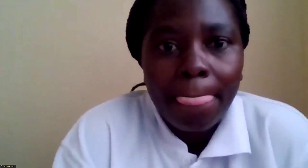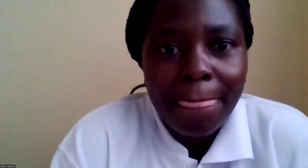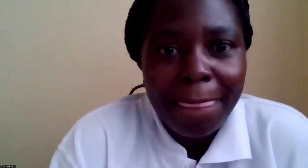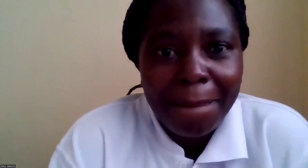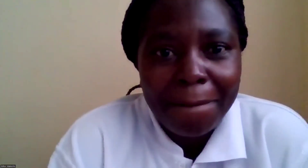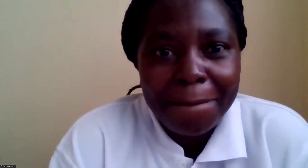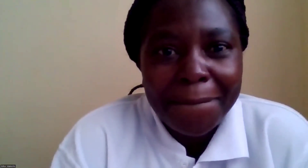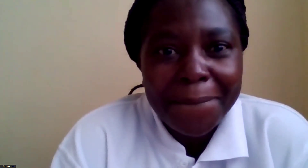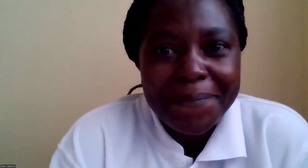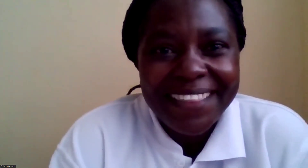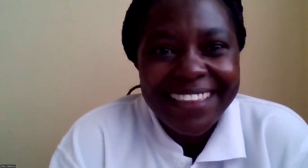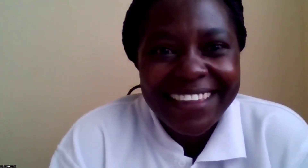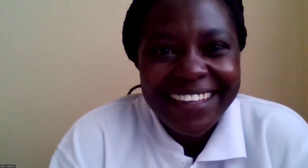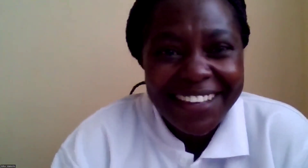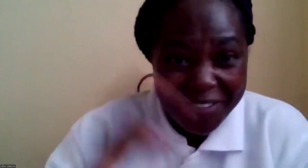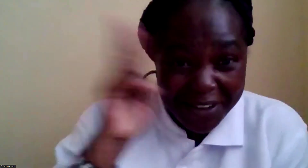Do you remember? Yeah.